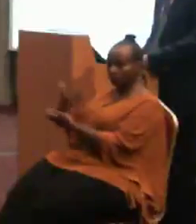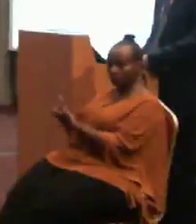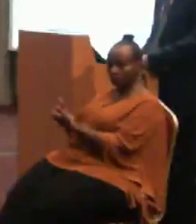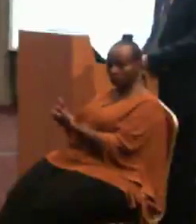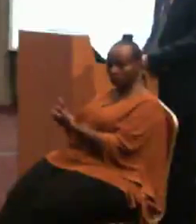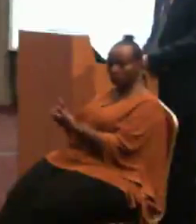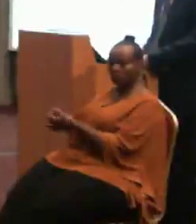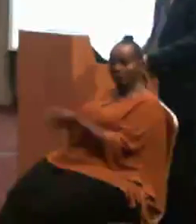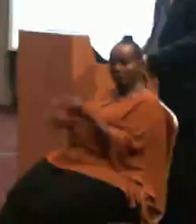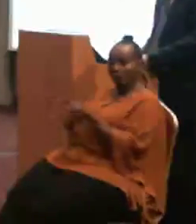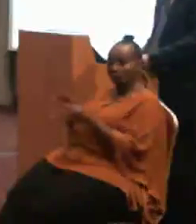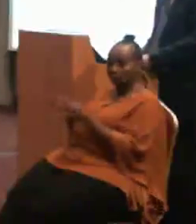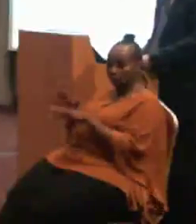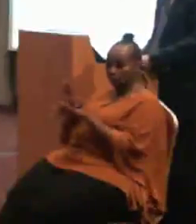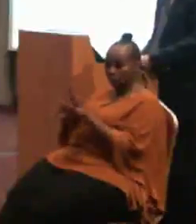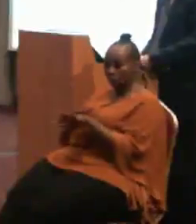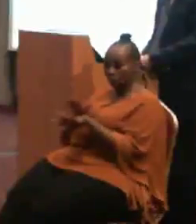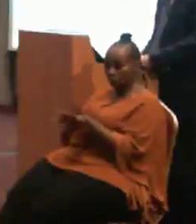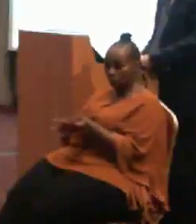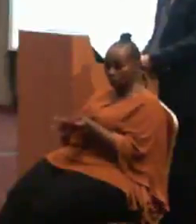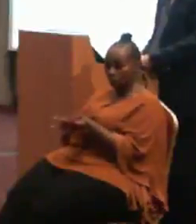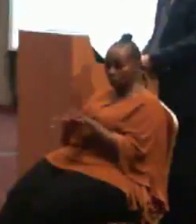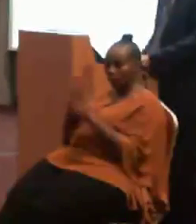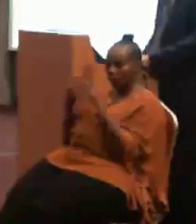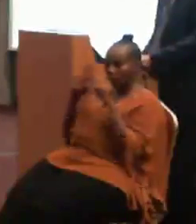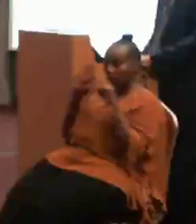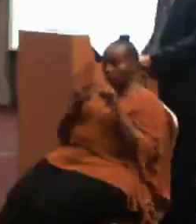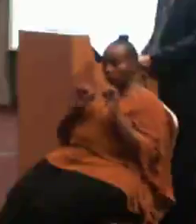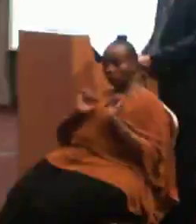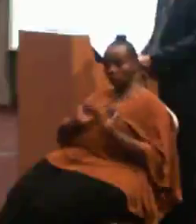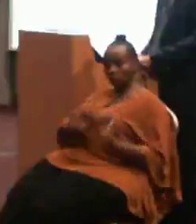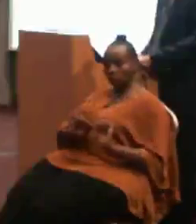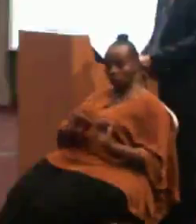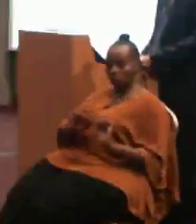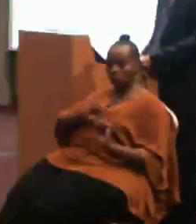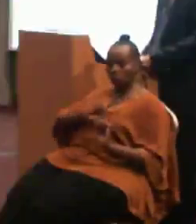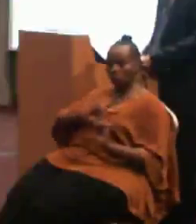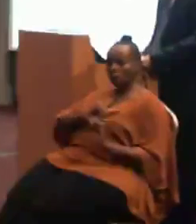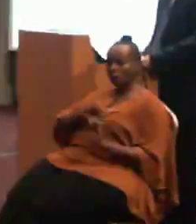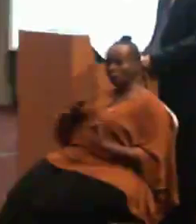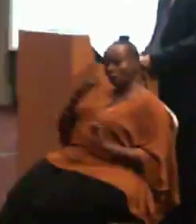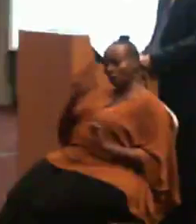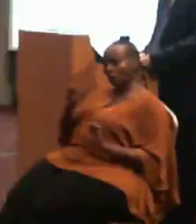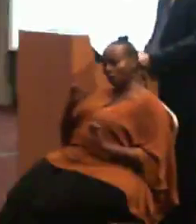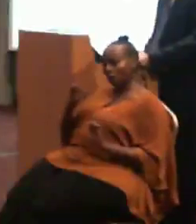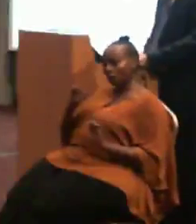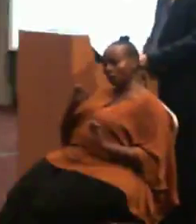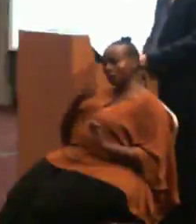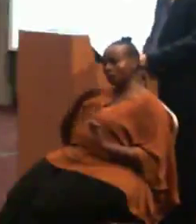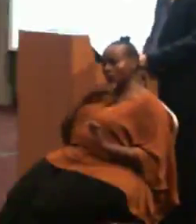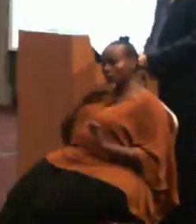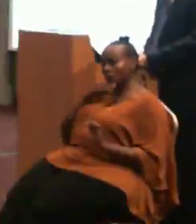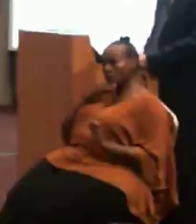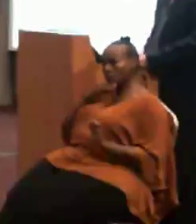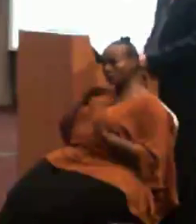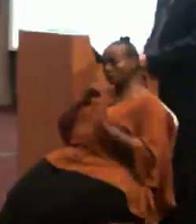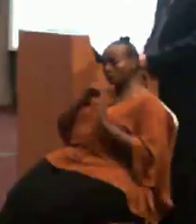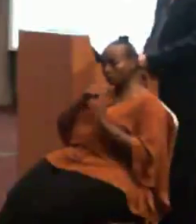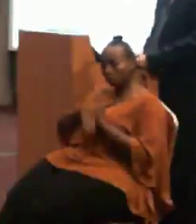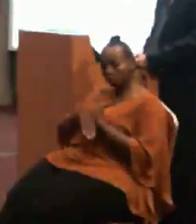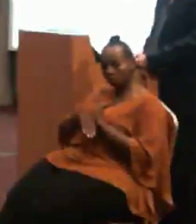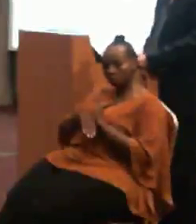would justify, in your view, why you believe it should not drop by the